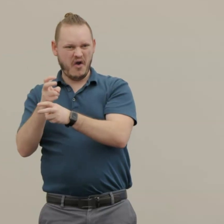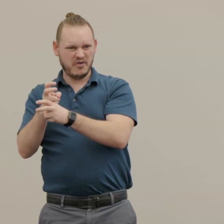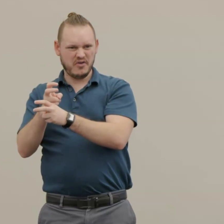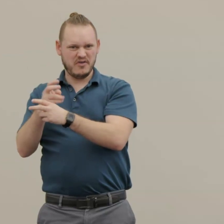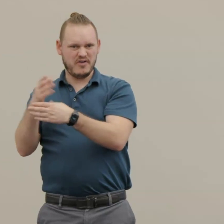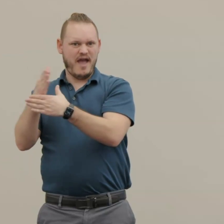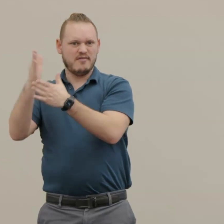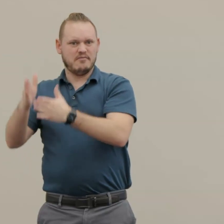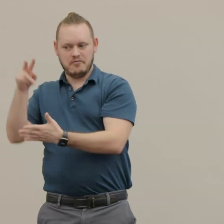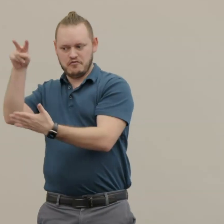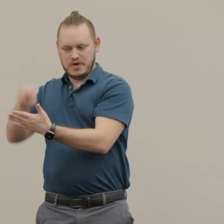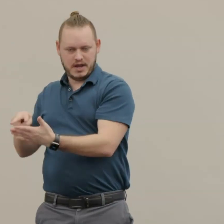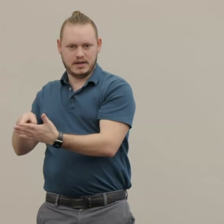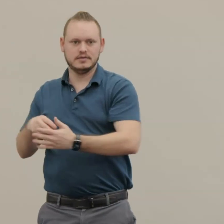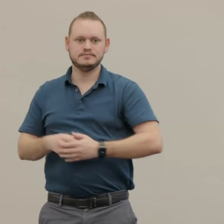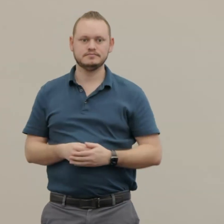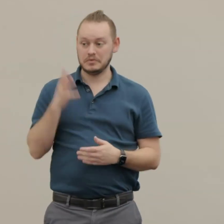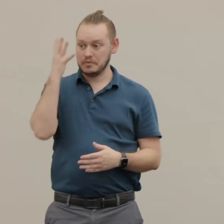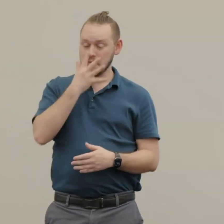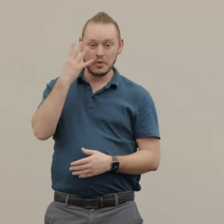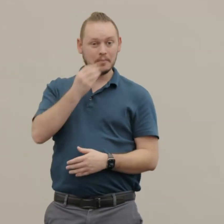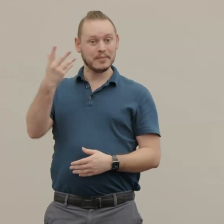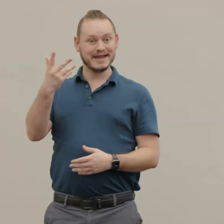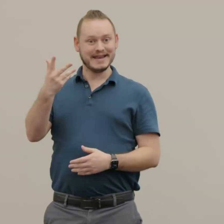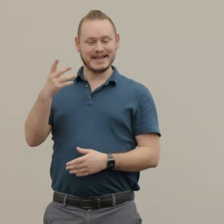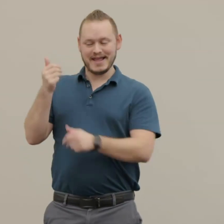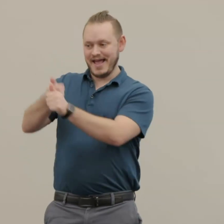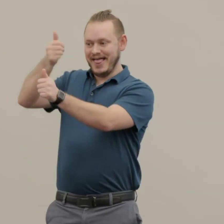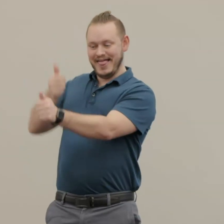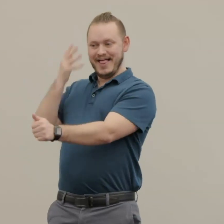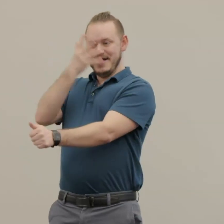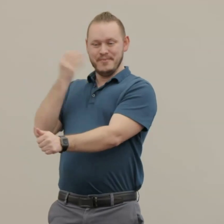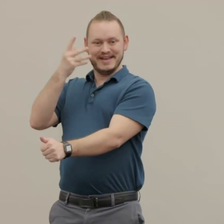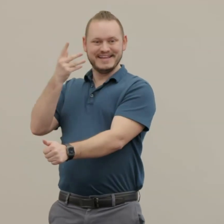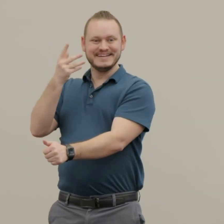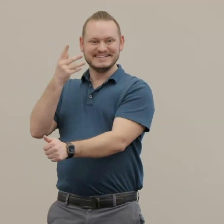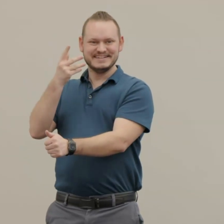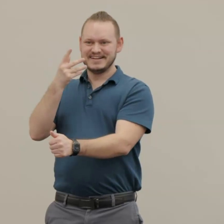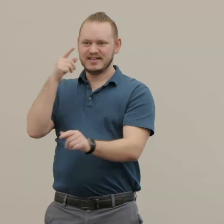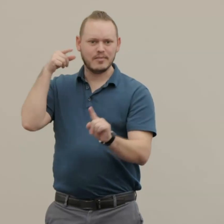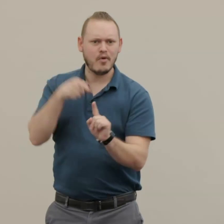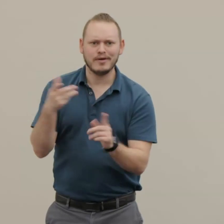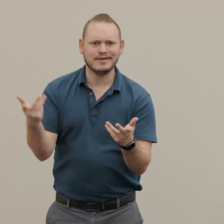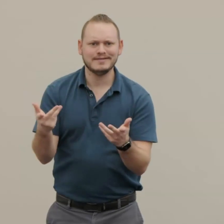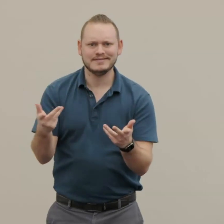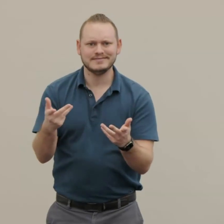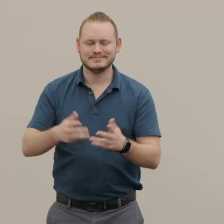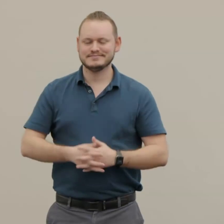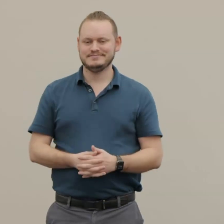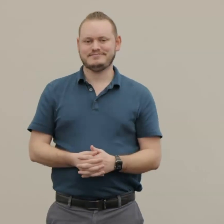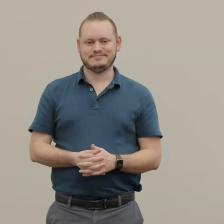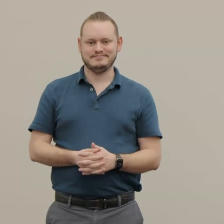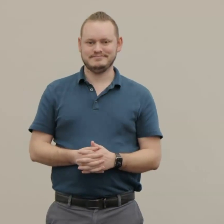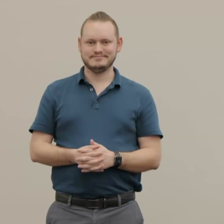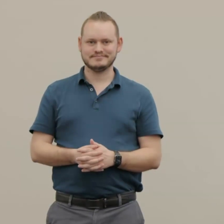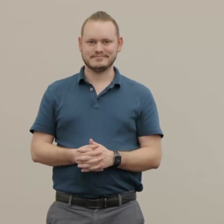content. So it may look pretty from a distance, but what's the point? The